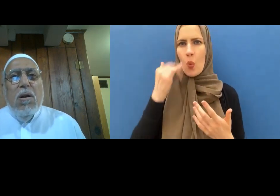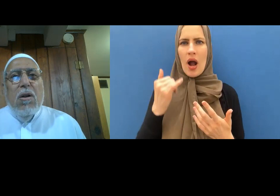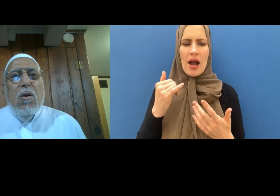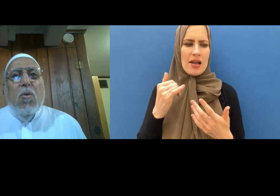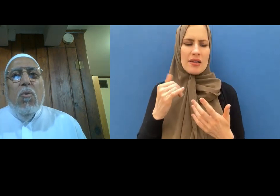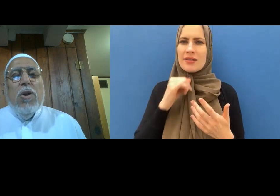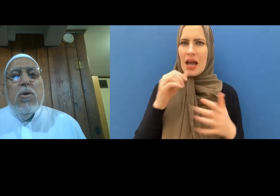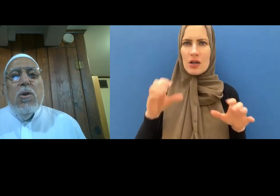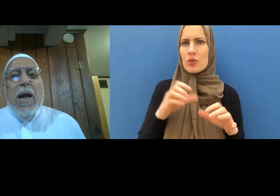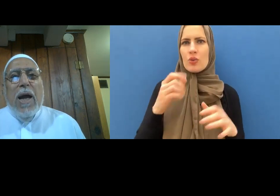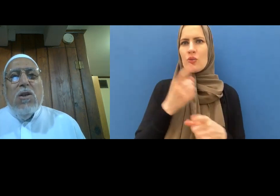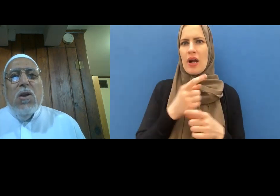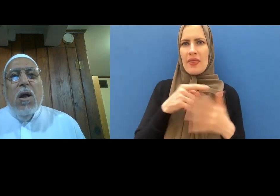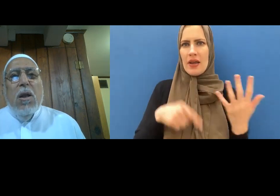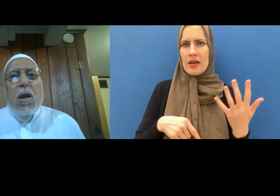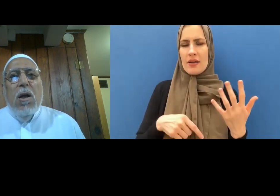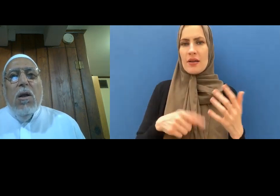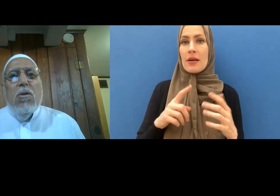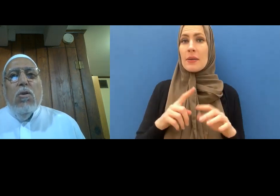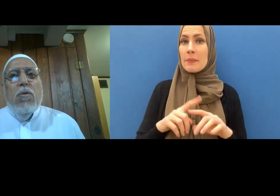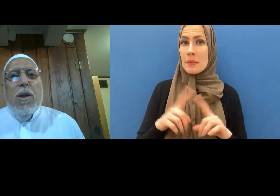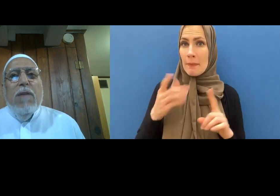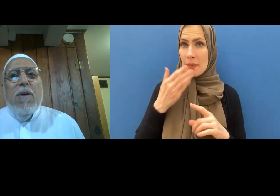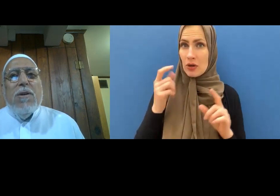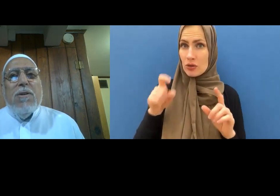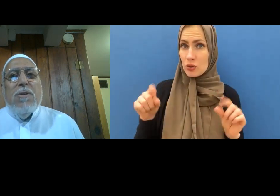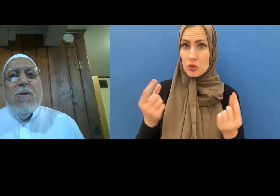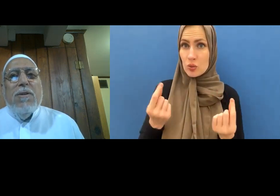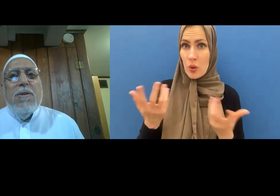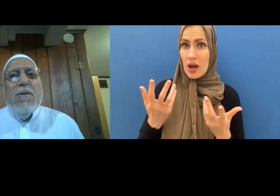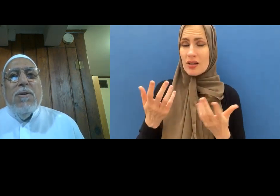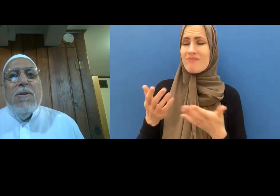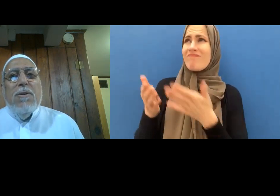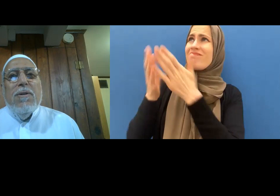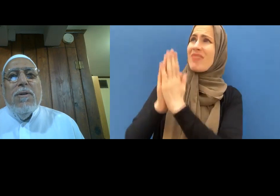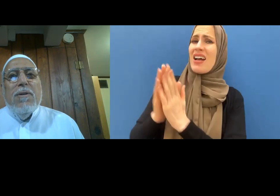Rather, we should ask Allah to forgive us.